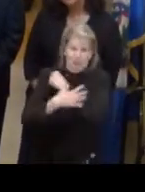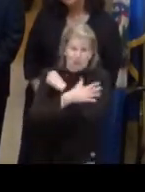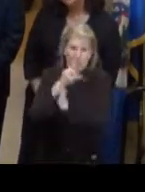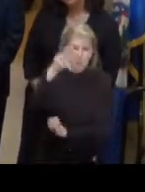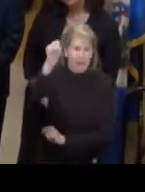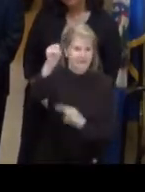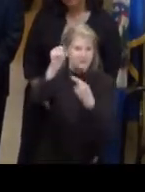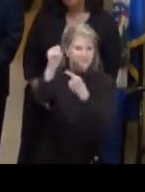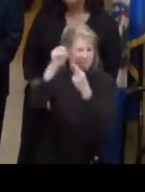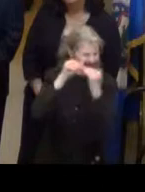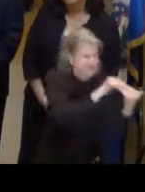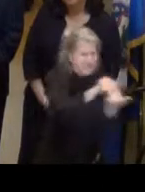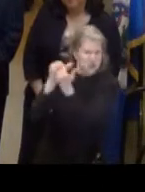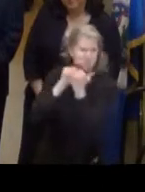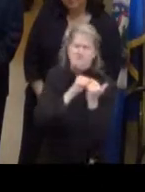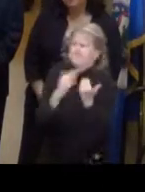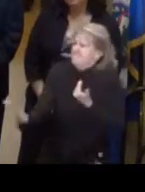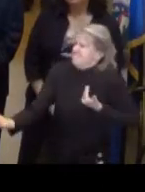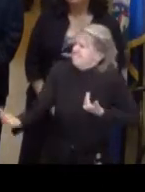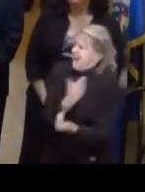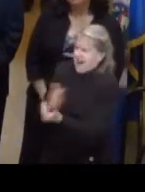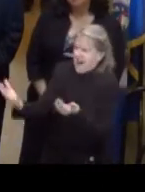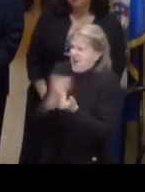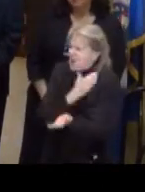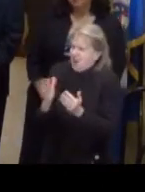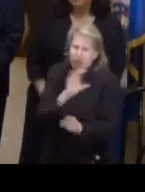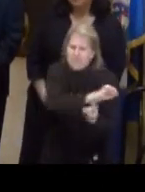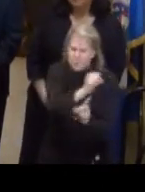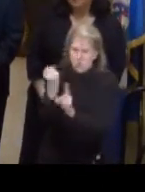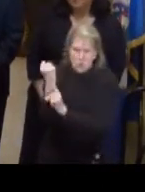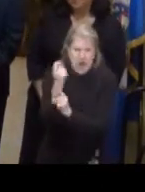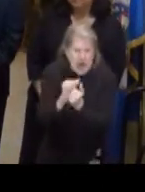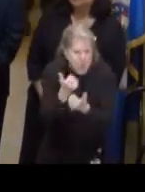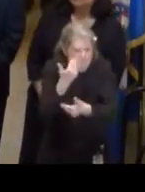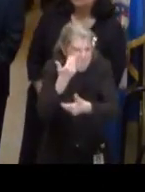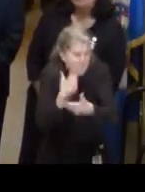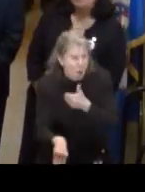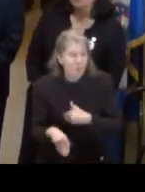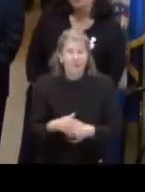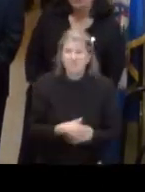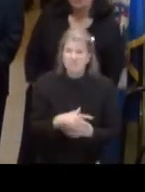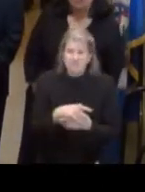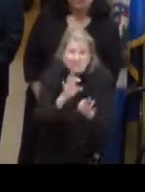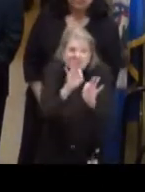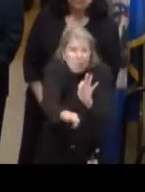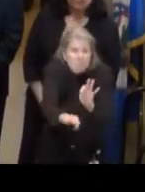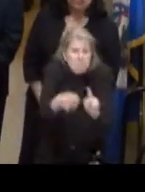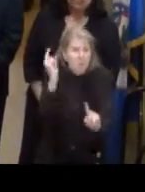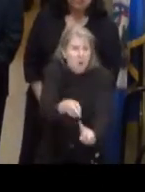all equal, regardless of the circumstance of our birth. It's really just that simple.